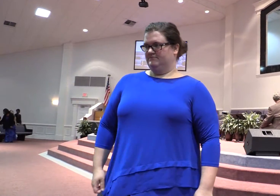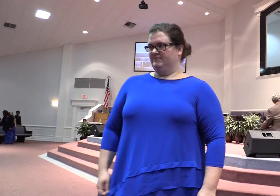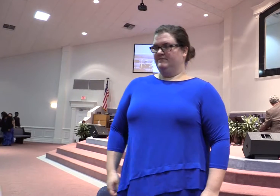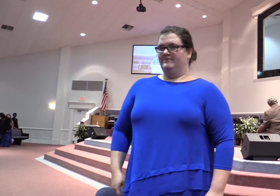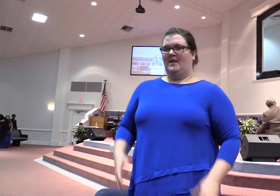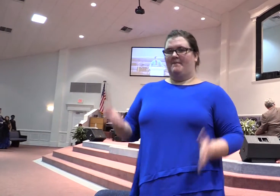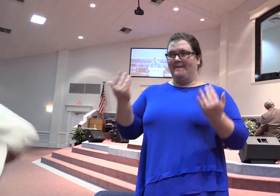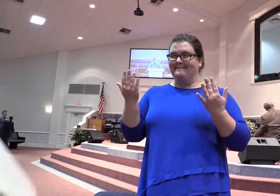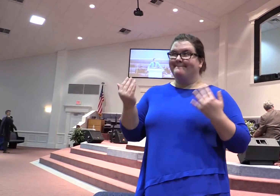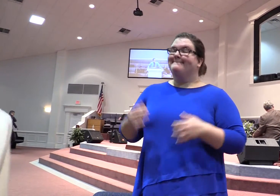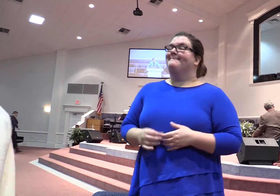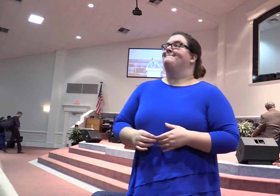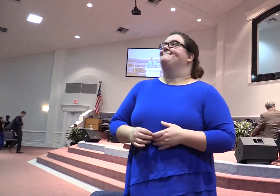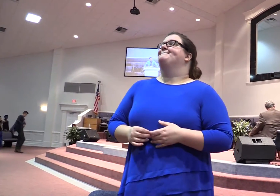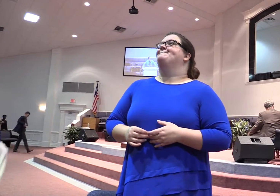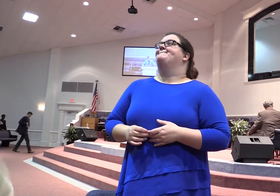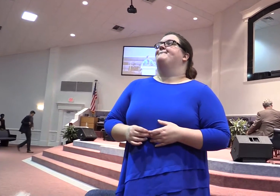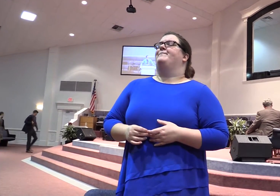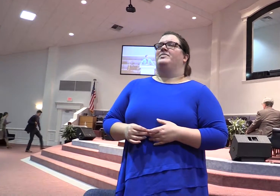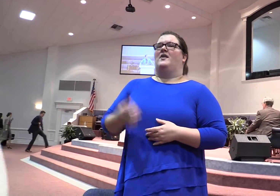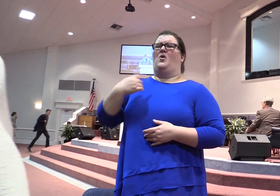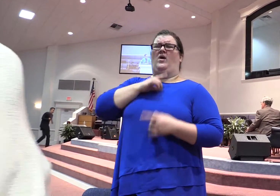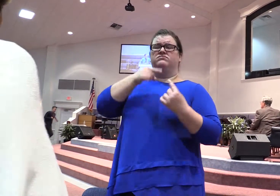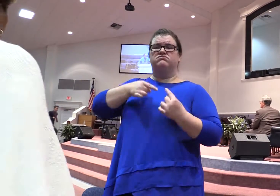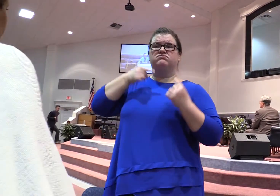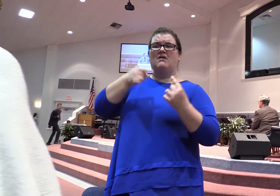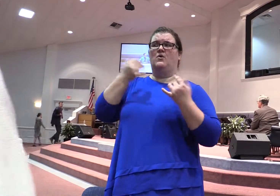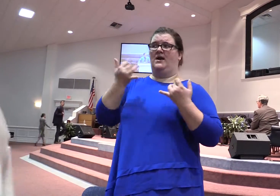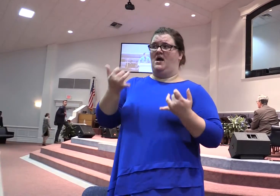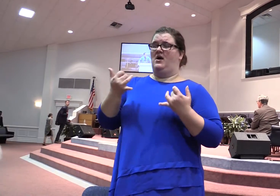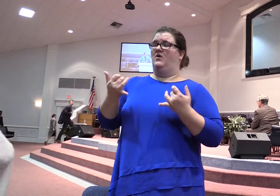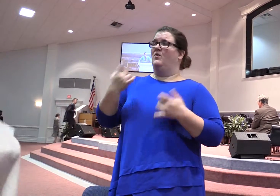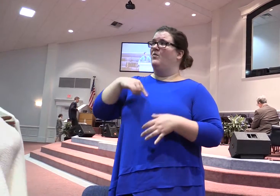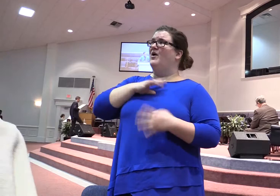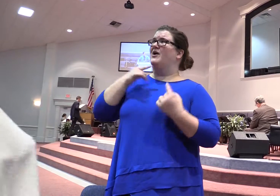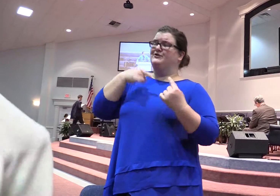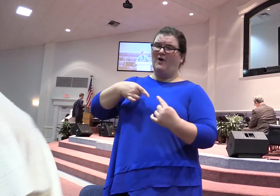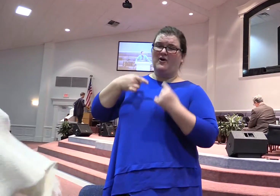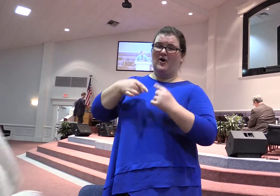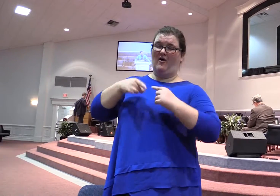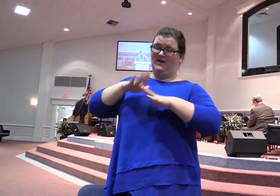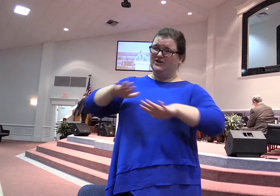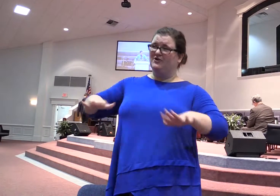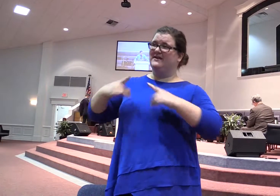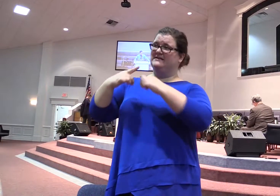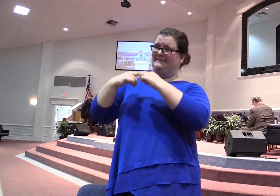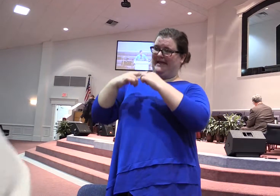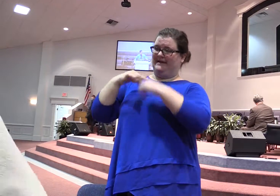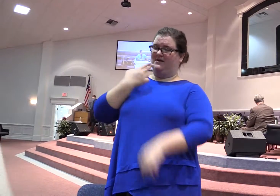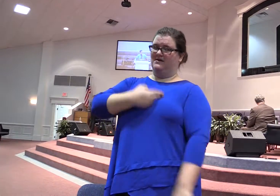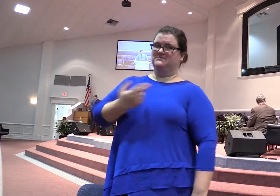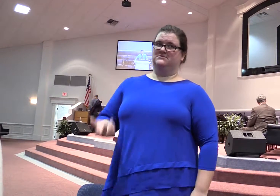Come on. Hallelujah. We're in a war. We're in a war. Our children are depending on. Yes, sir.